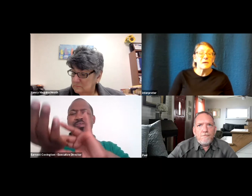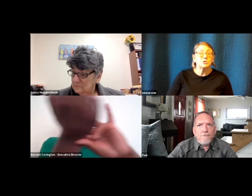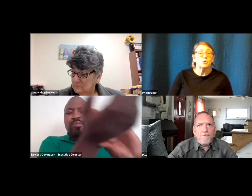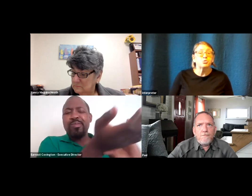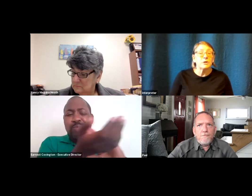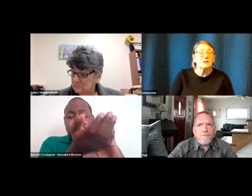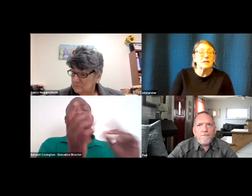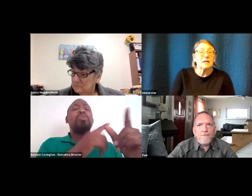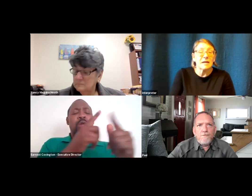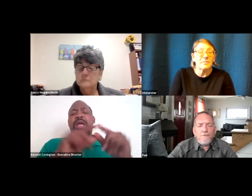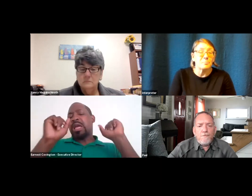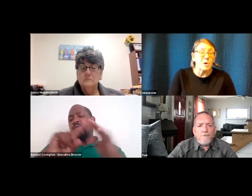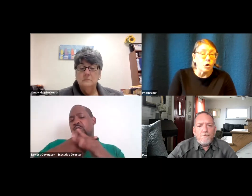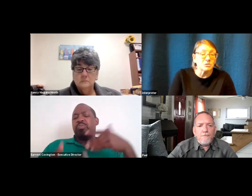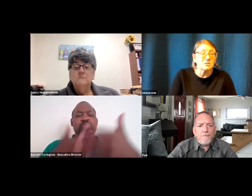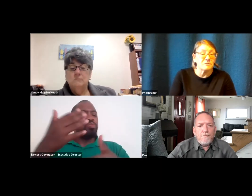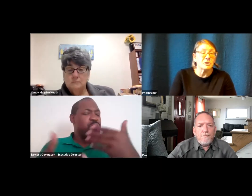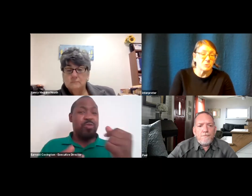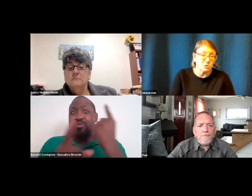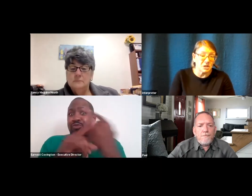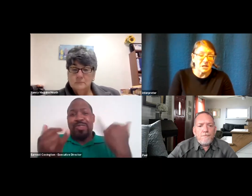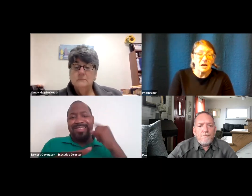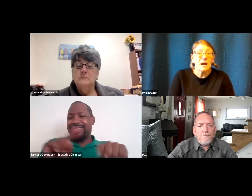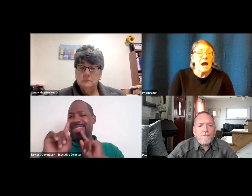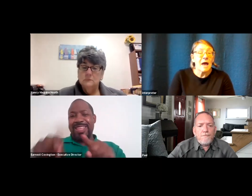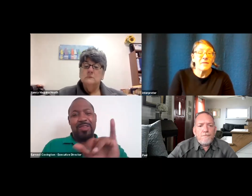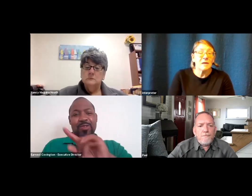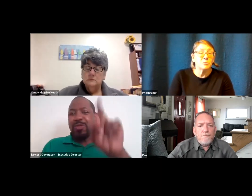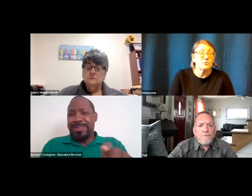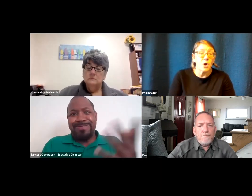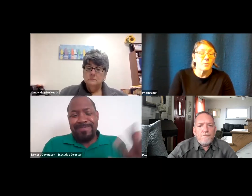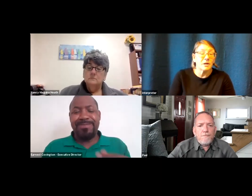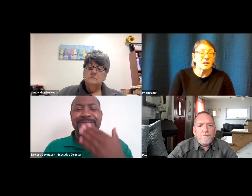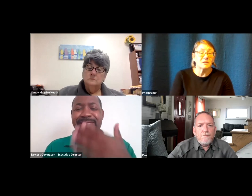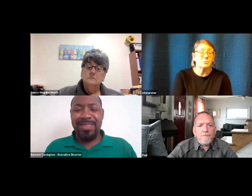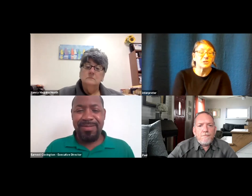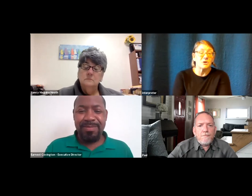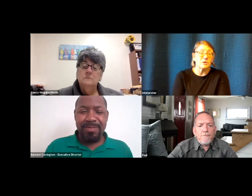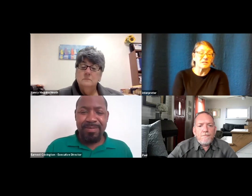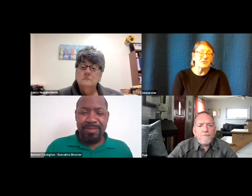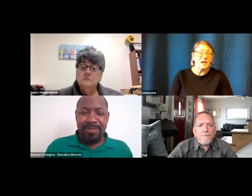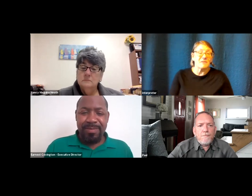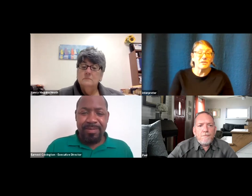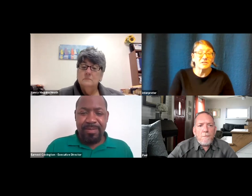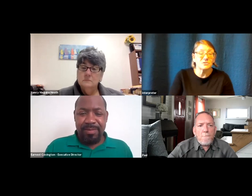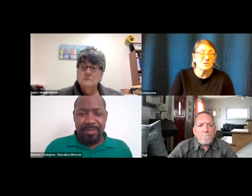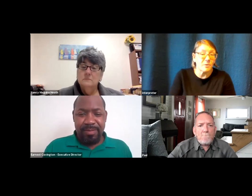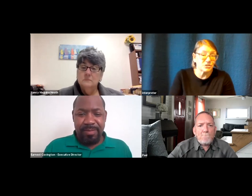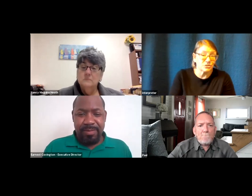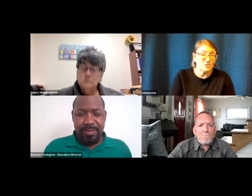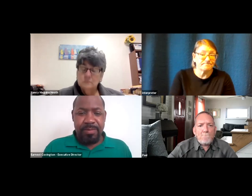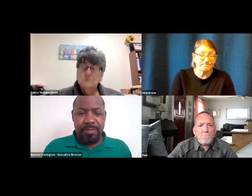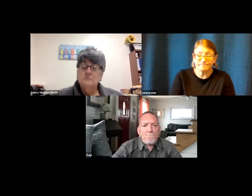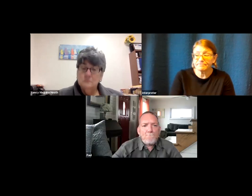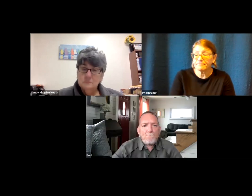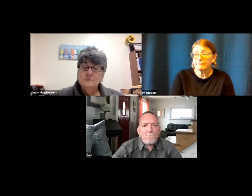and be able to really get the pulse of the community and then move forward, because we don't necessarily have all the answers to the